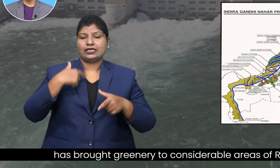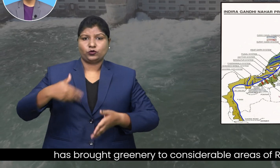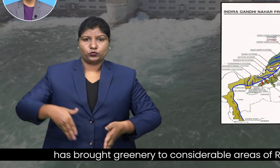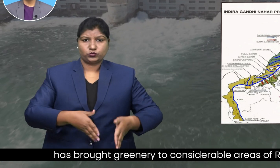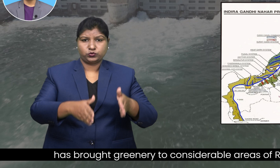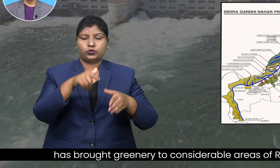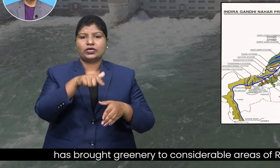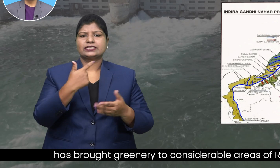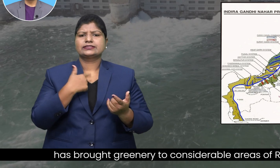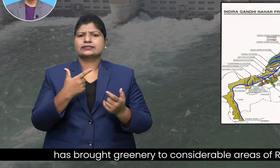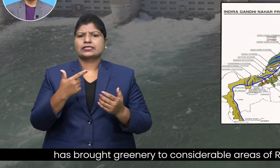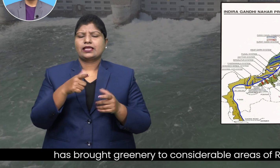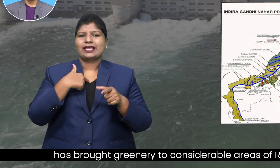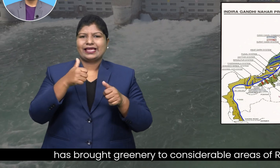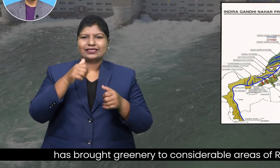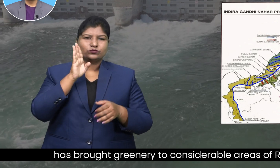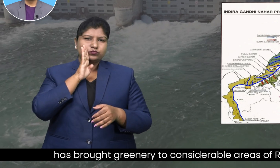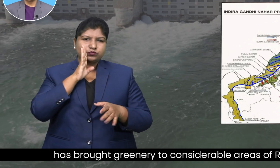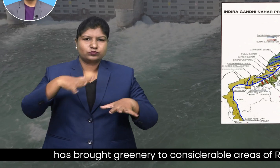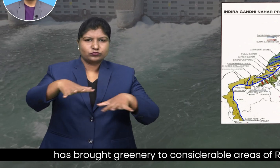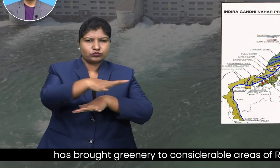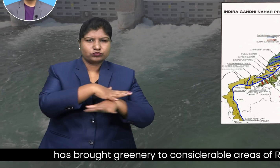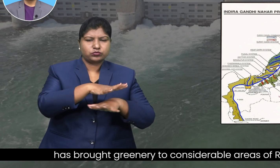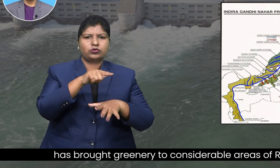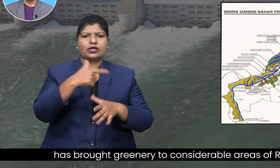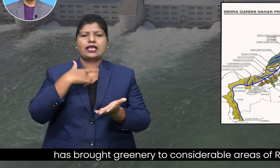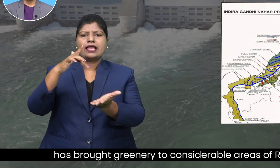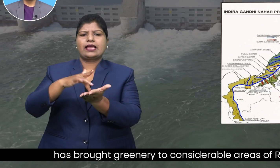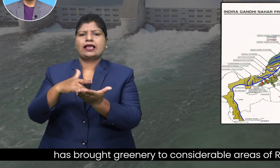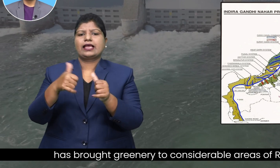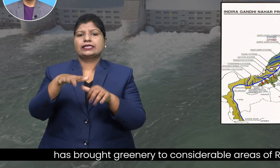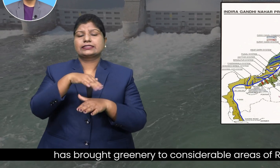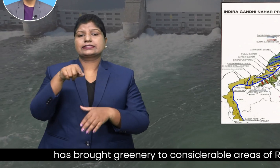to considerable areas of Rajasthan.